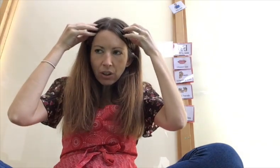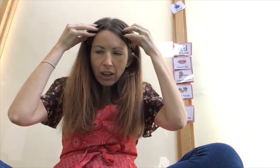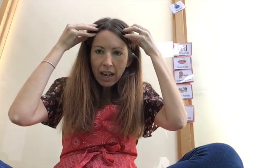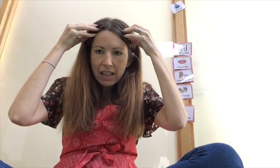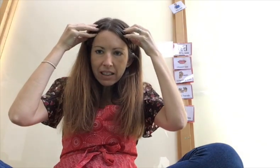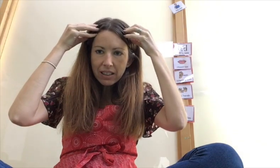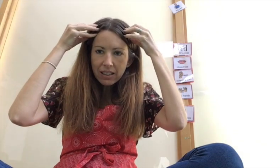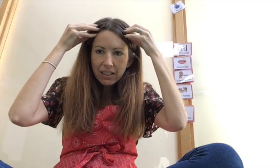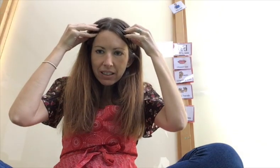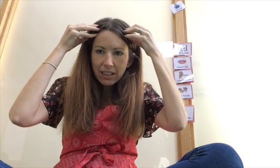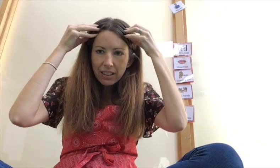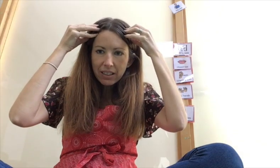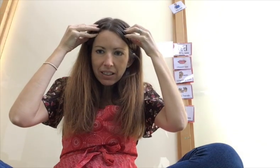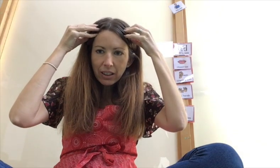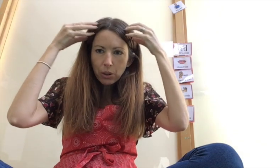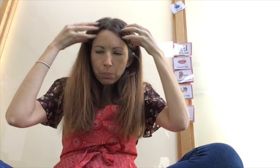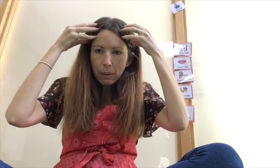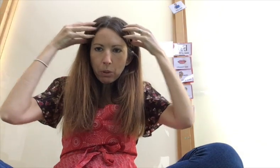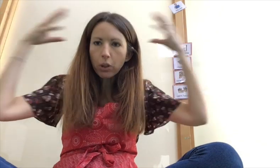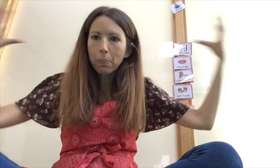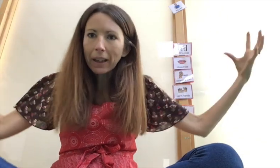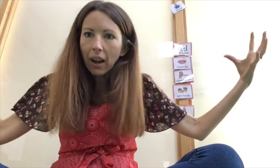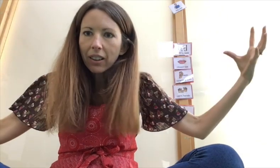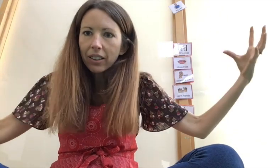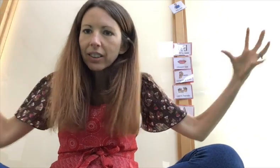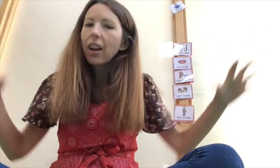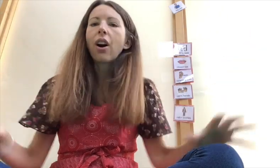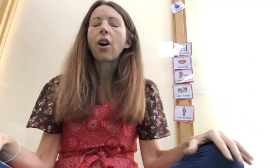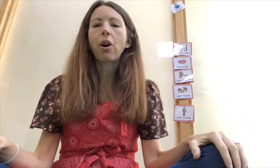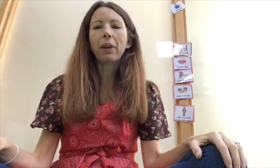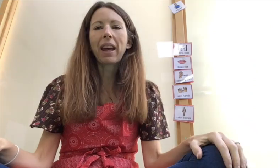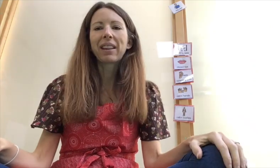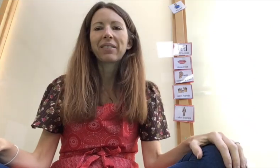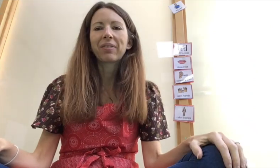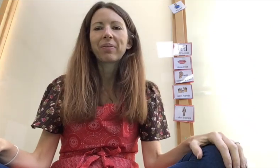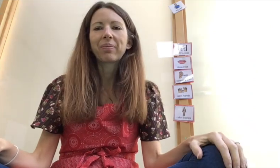head, and your brain will grow bigger. Okay.